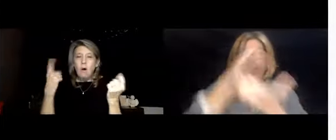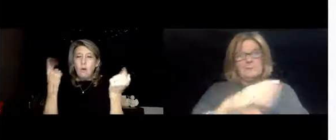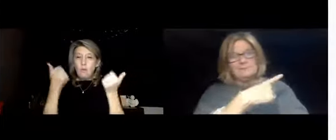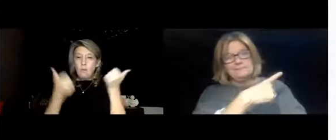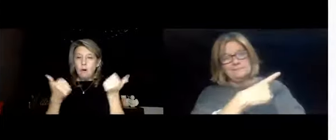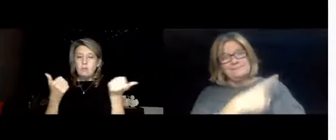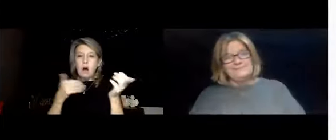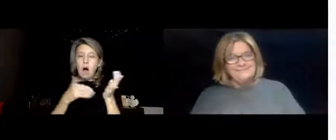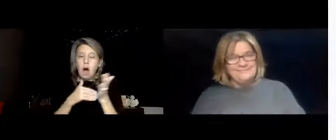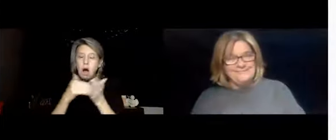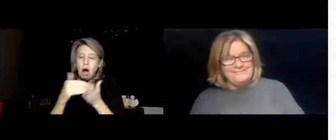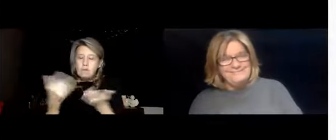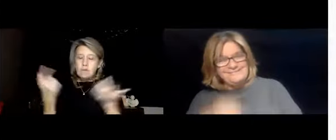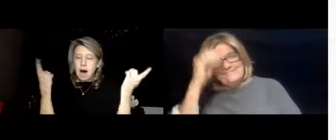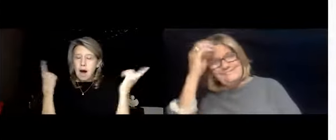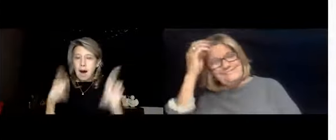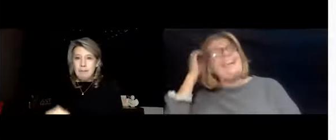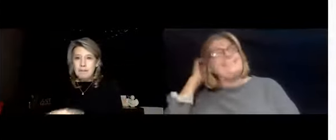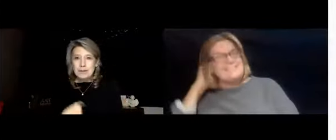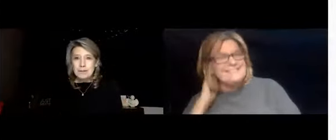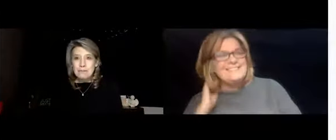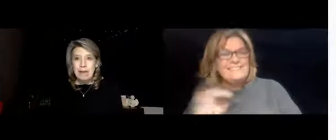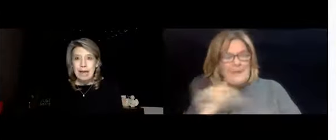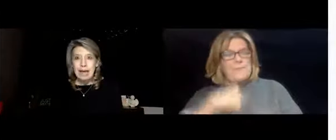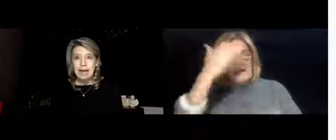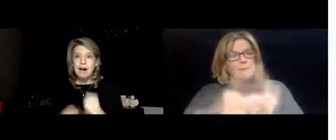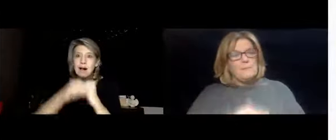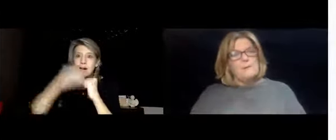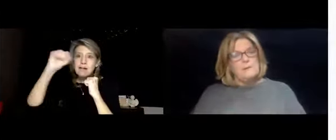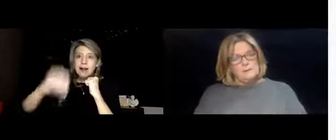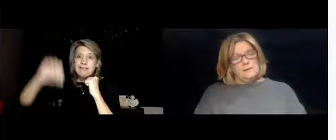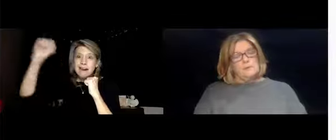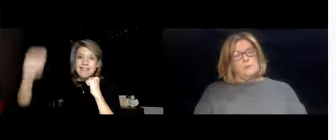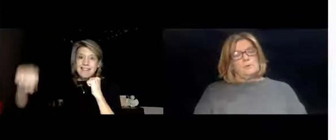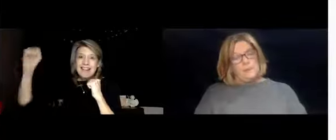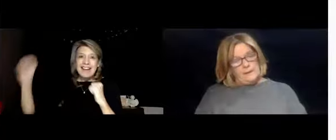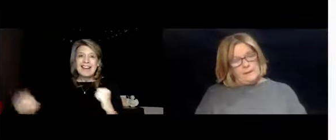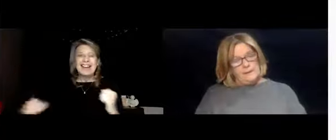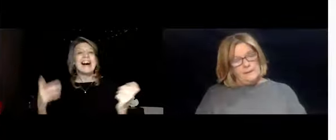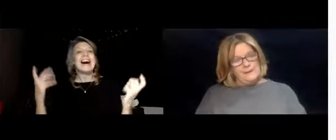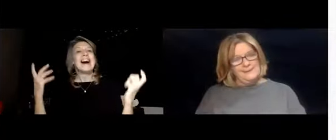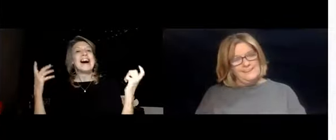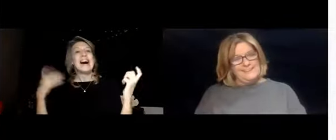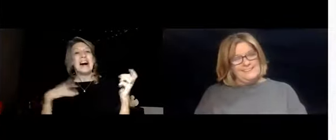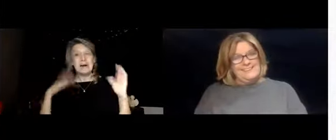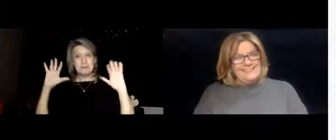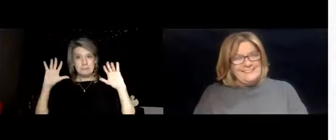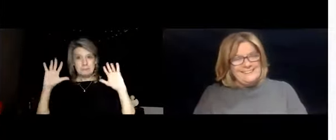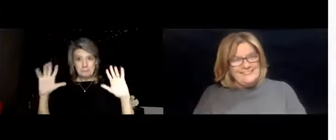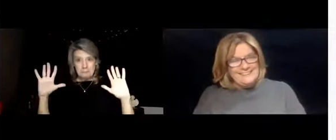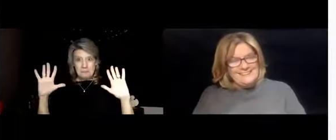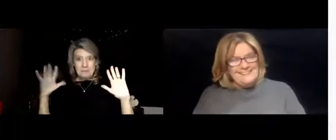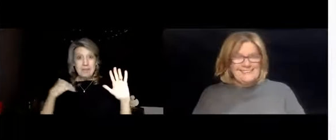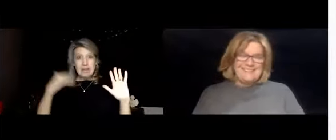goes on and on. Yep, that's what my husband does. That has happened to me. Yep, they just go on,